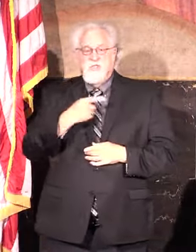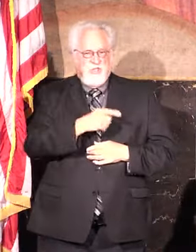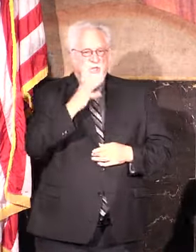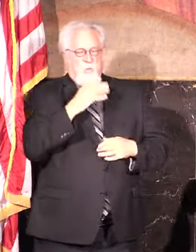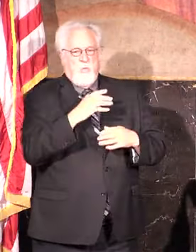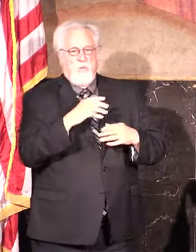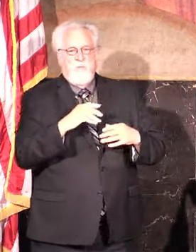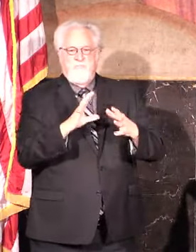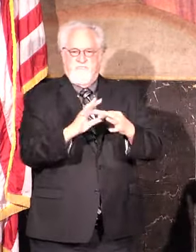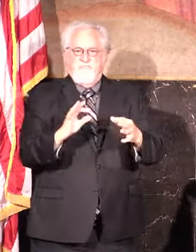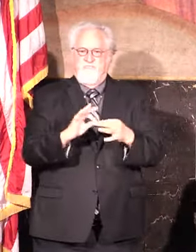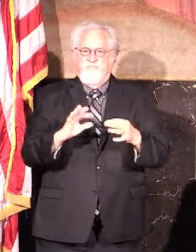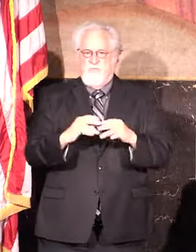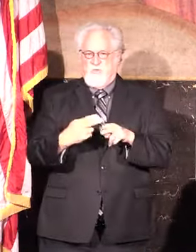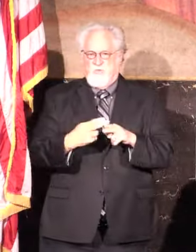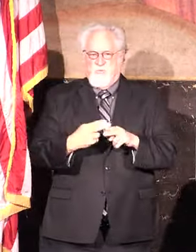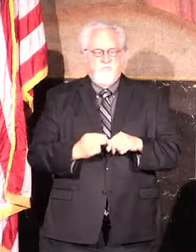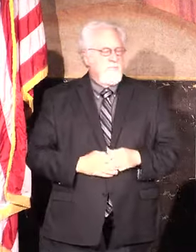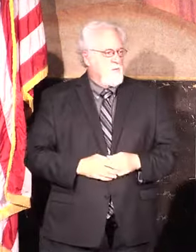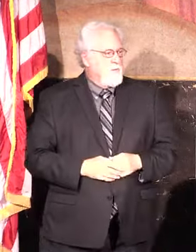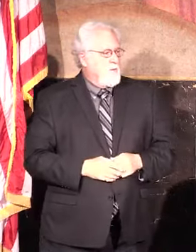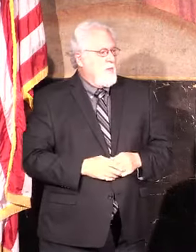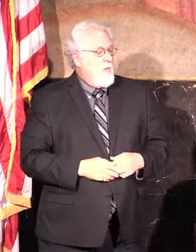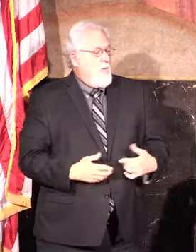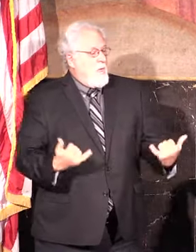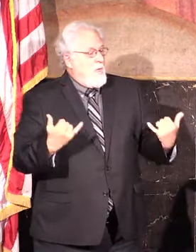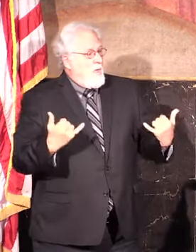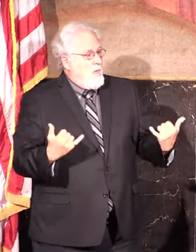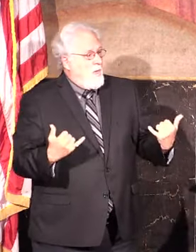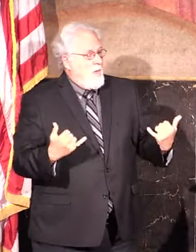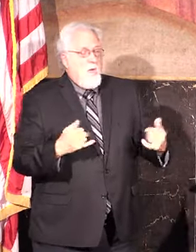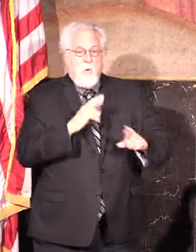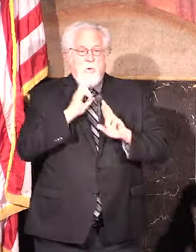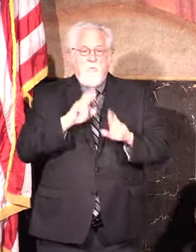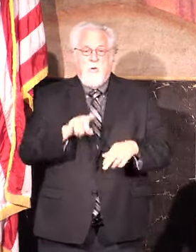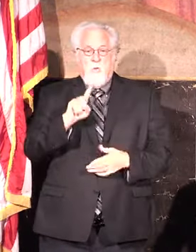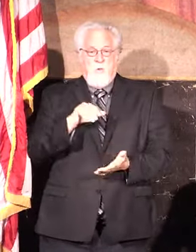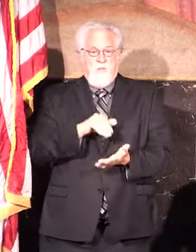making remarks shortly. Today, we are reporting